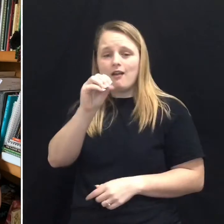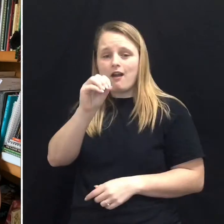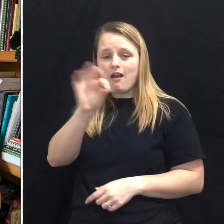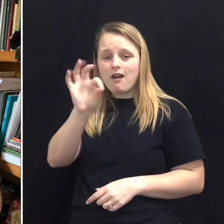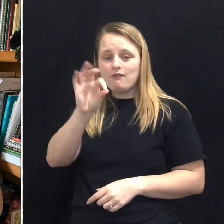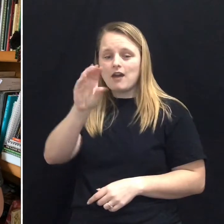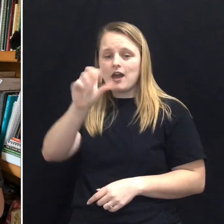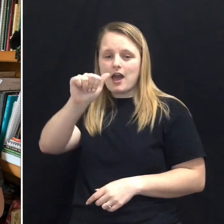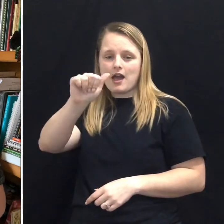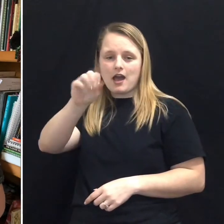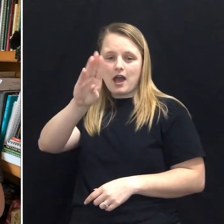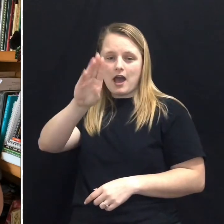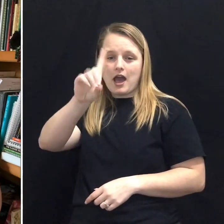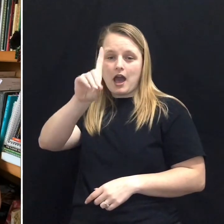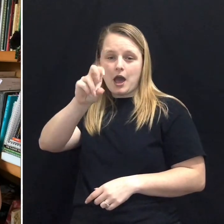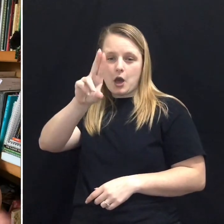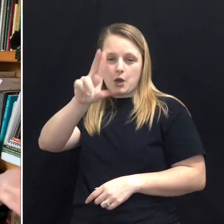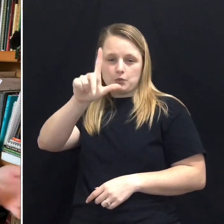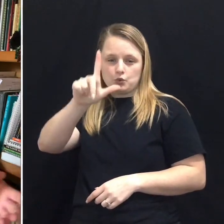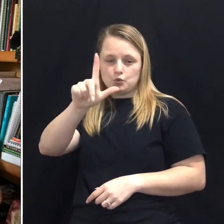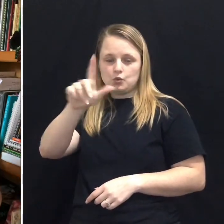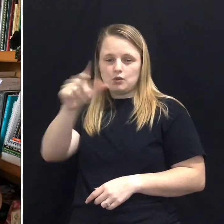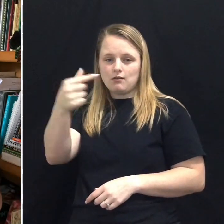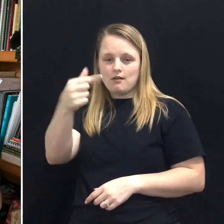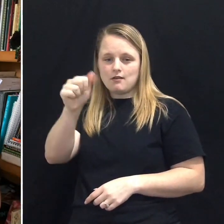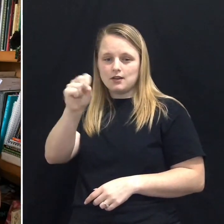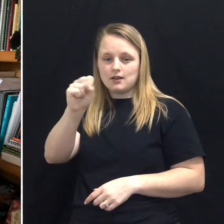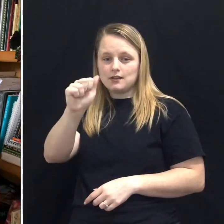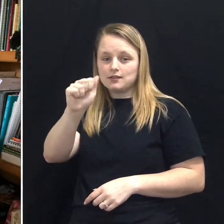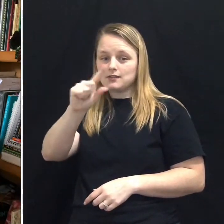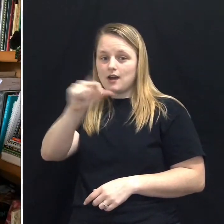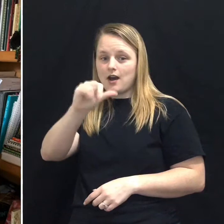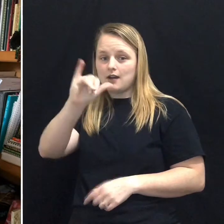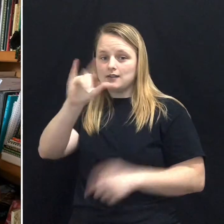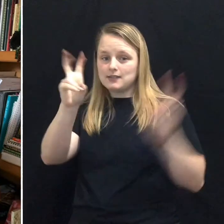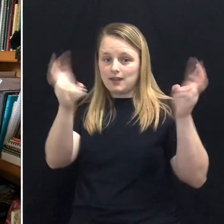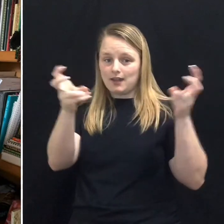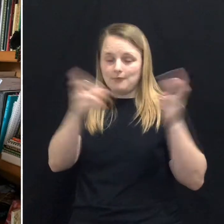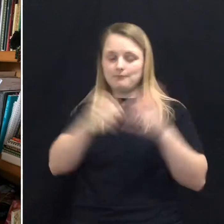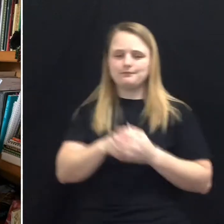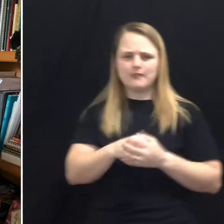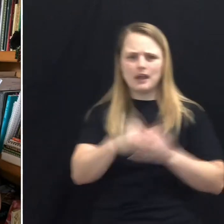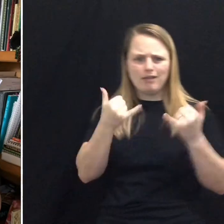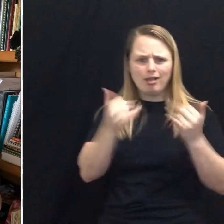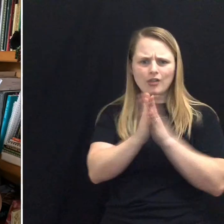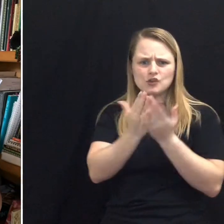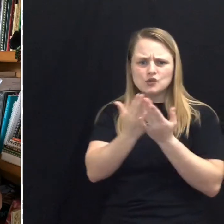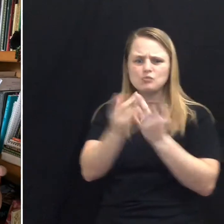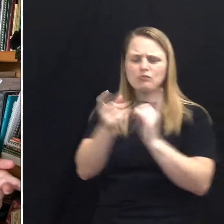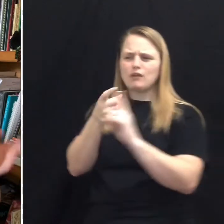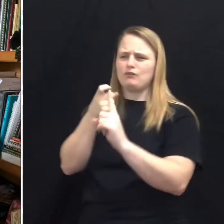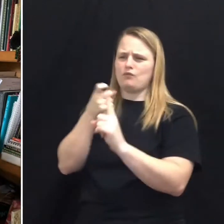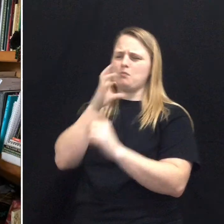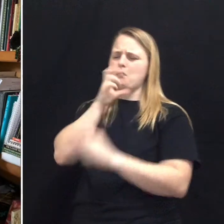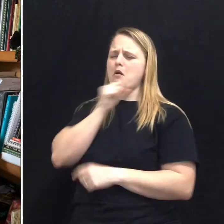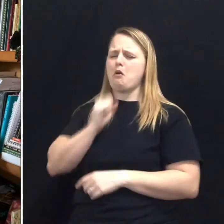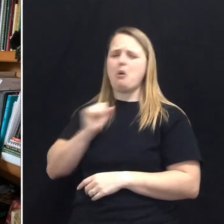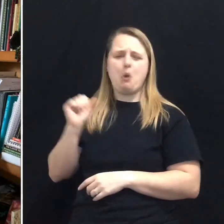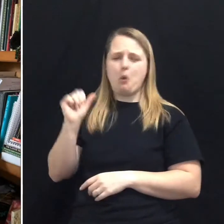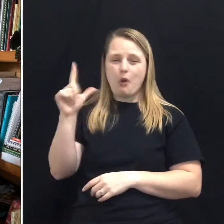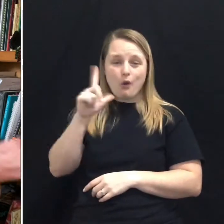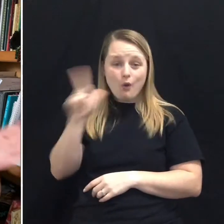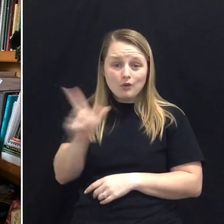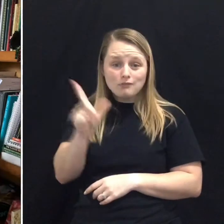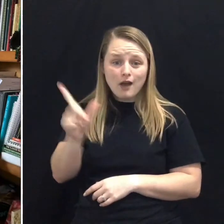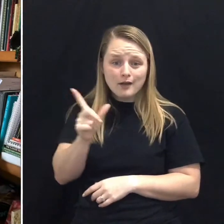Chris van Allsburg. Now, this book came from an old library, so the dust